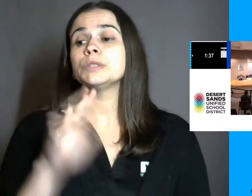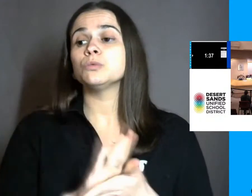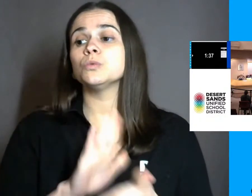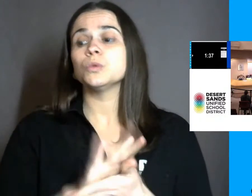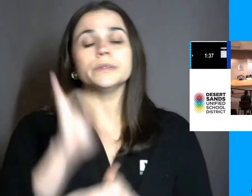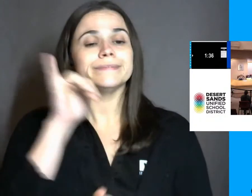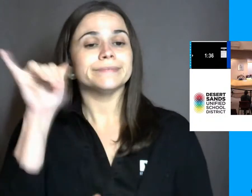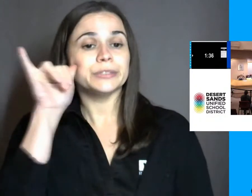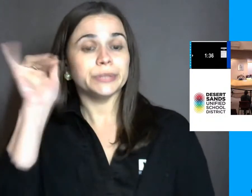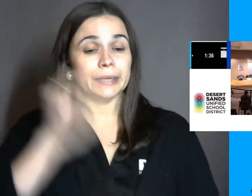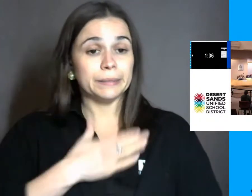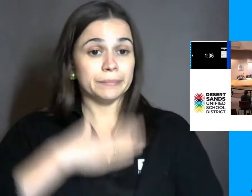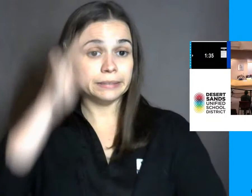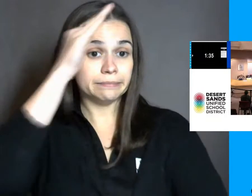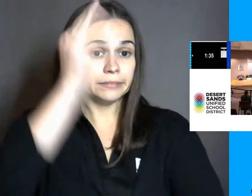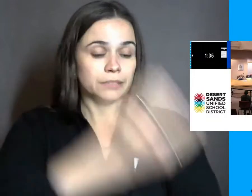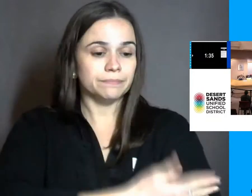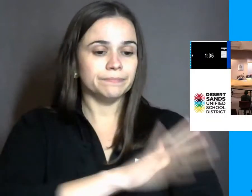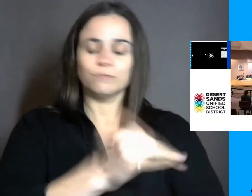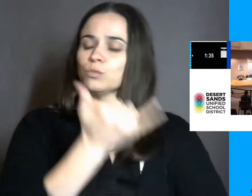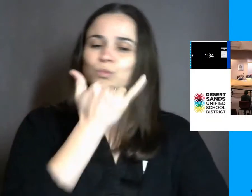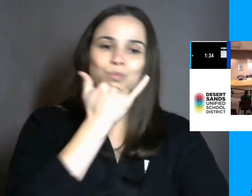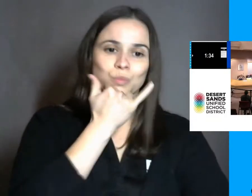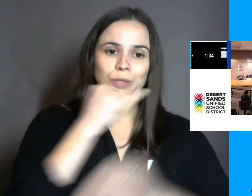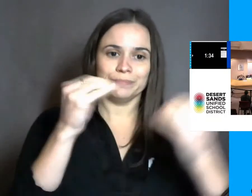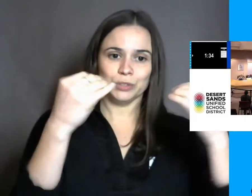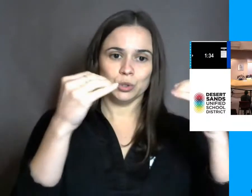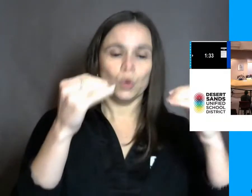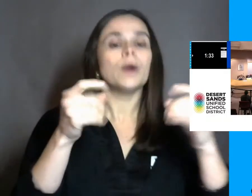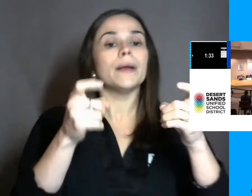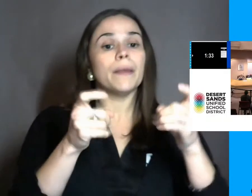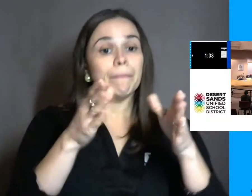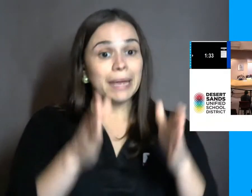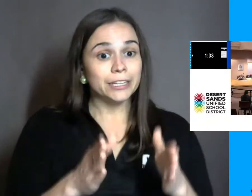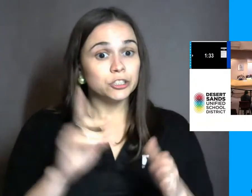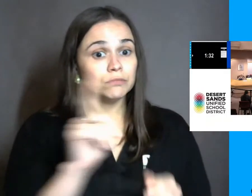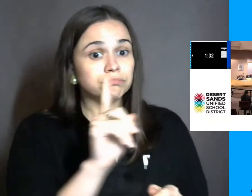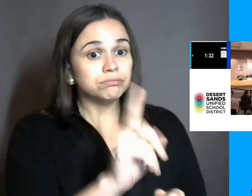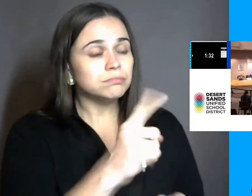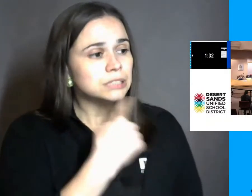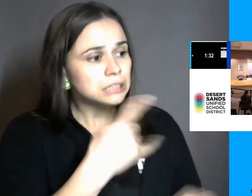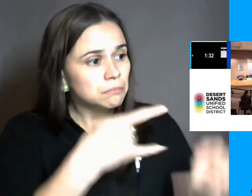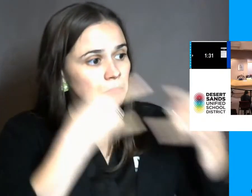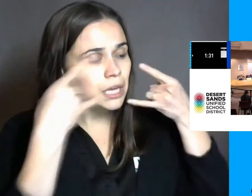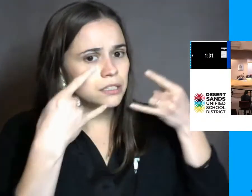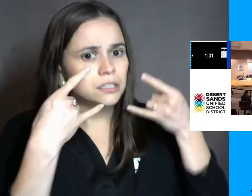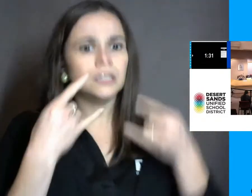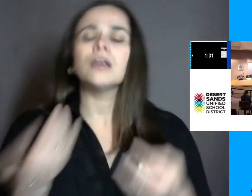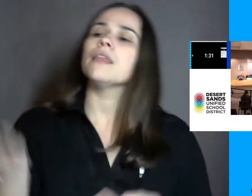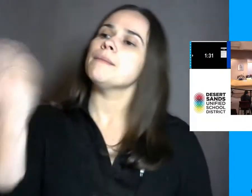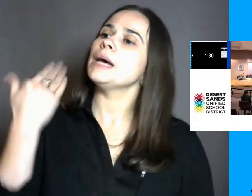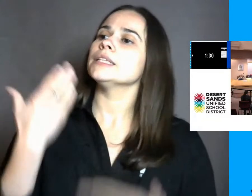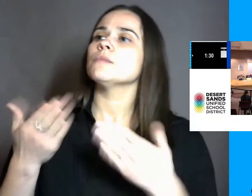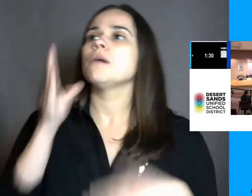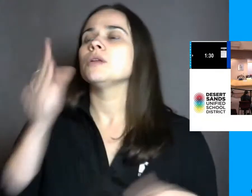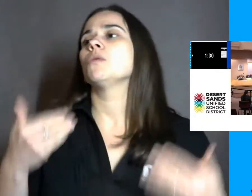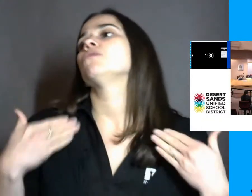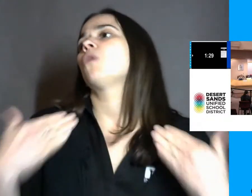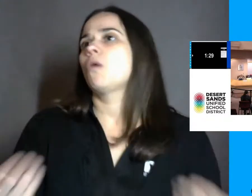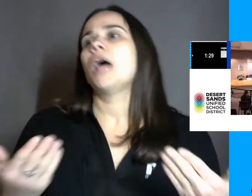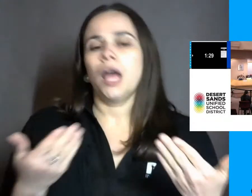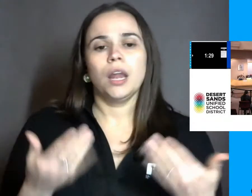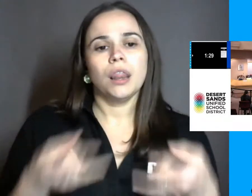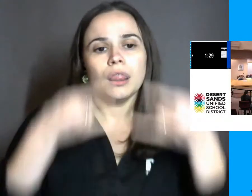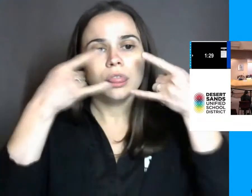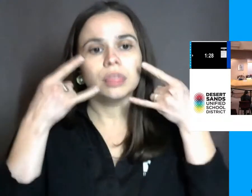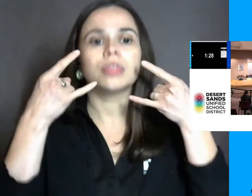A manager came up to us and told us to put on a mask. In the past, I probably would have complied, or if my wife was there, we would have just left. But